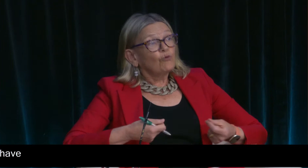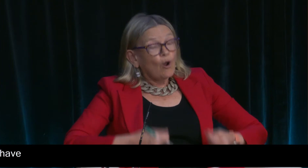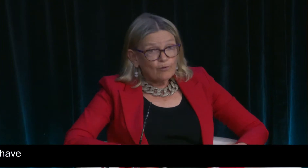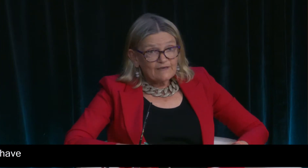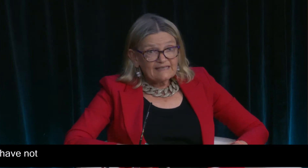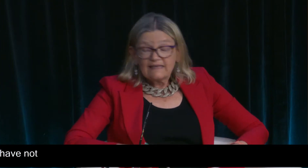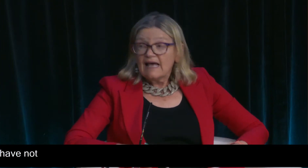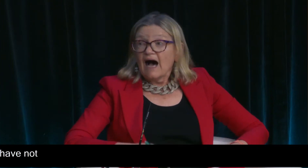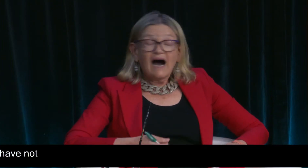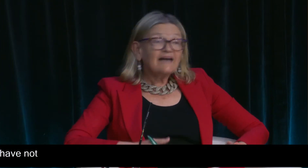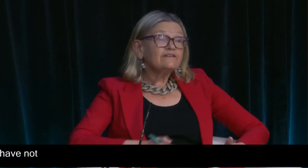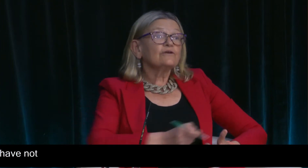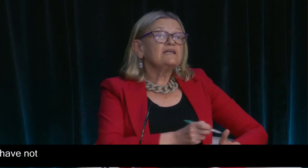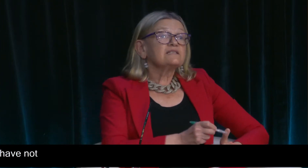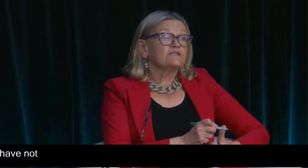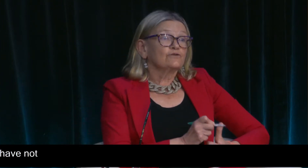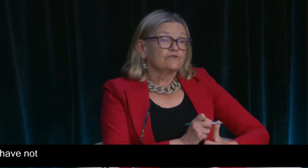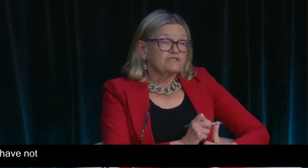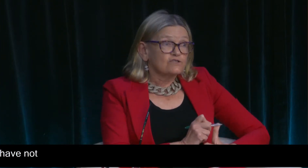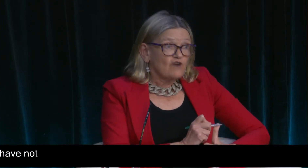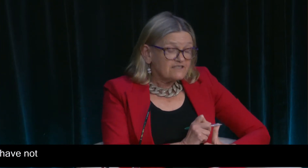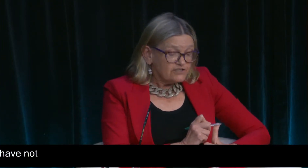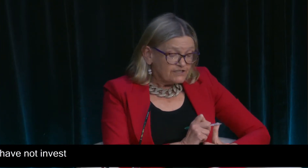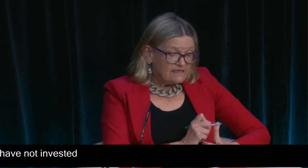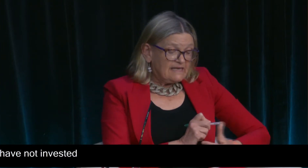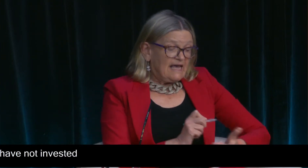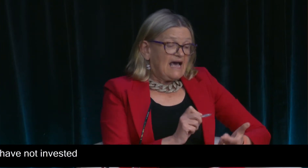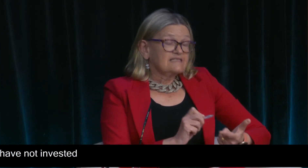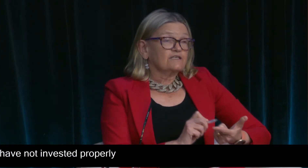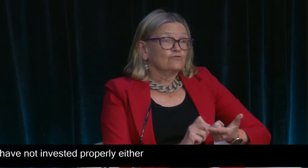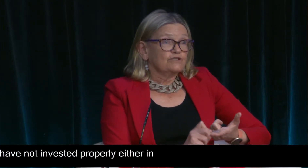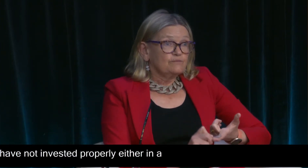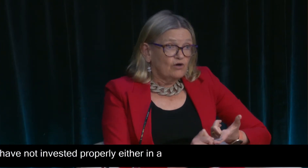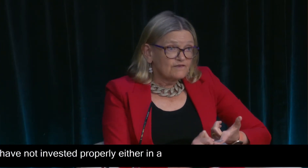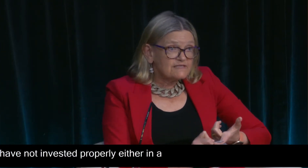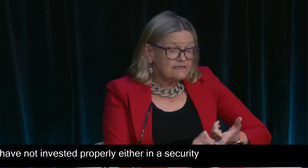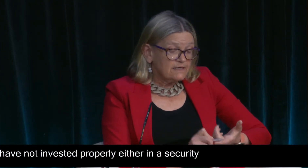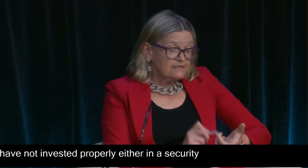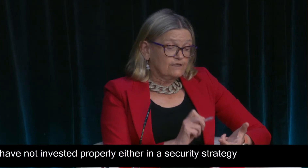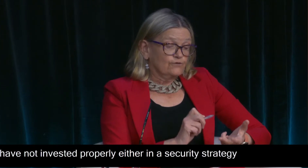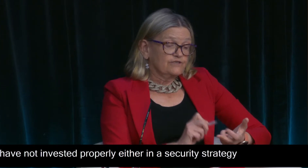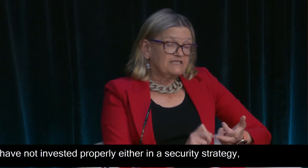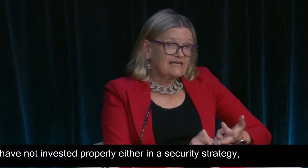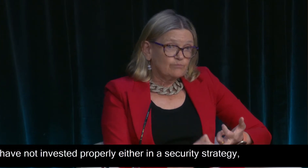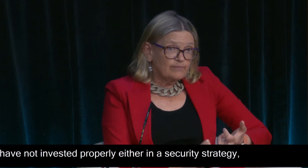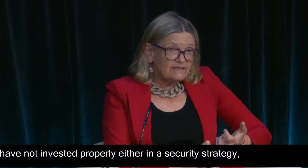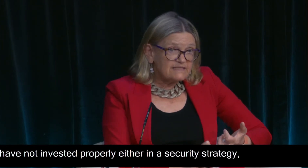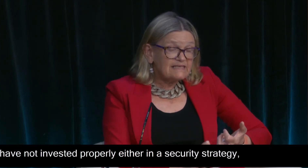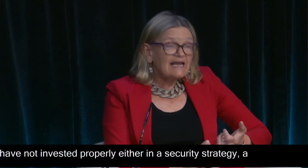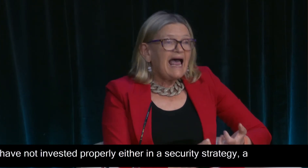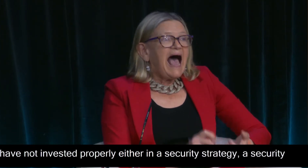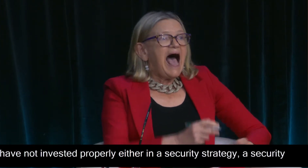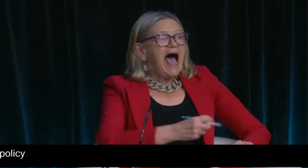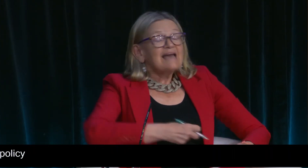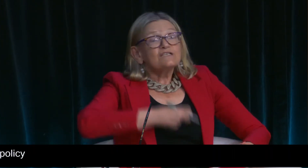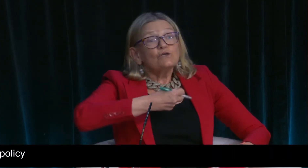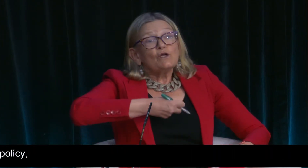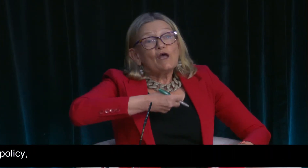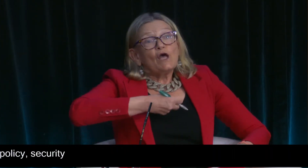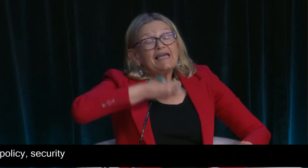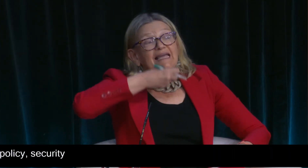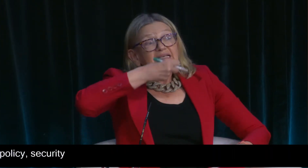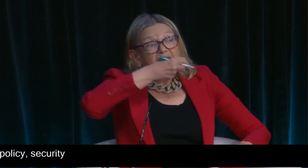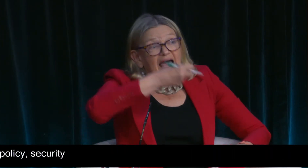invested properly either in a security strategy, a security policy, security capability,